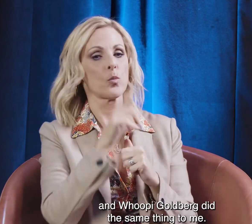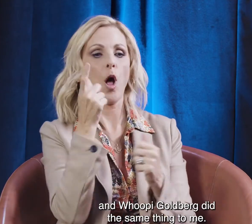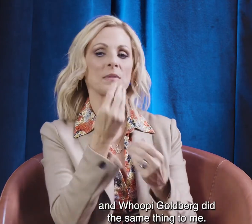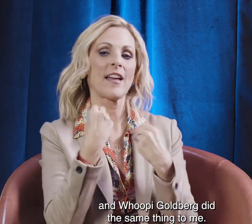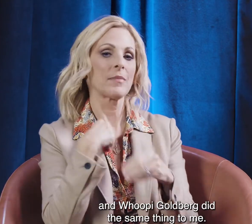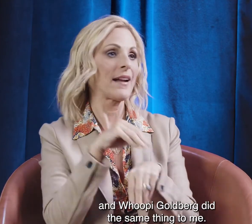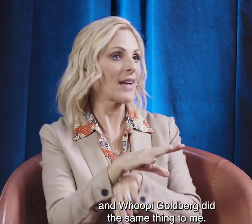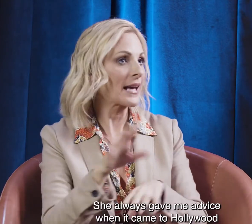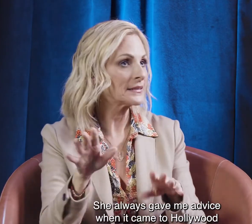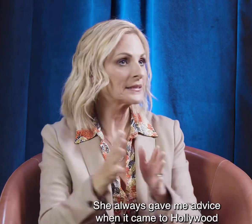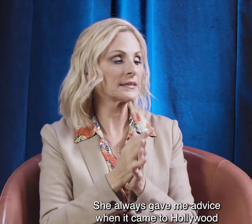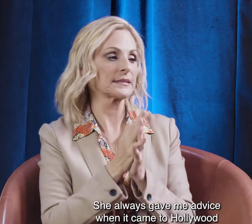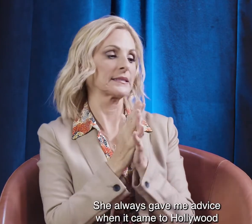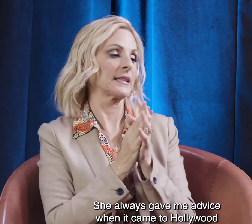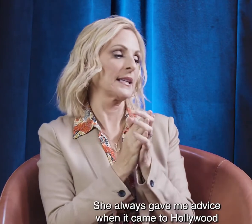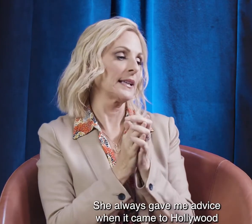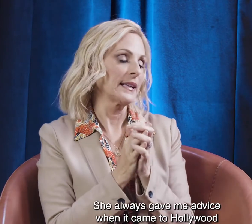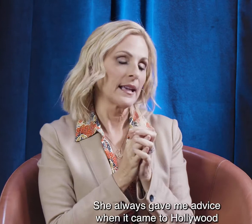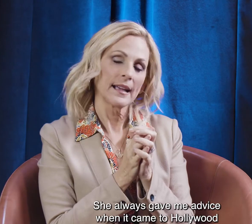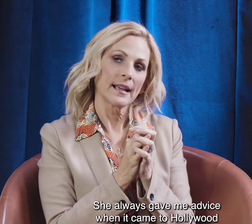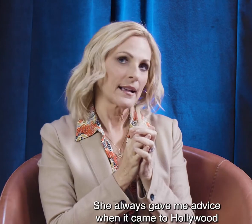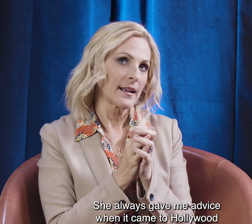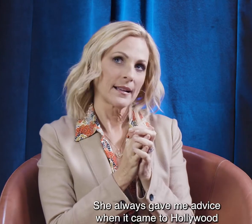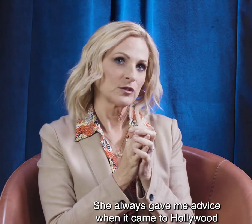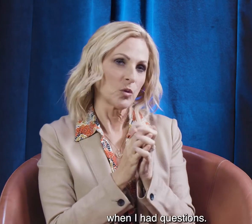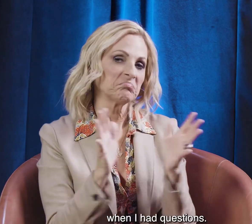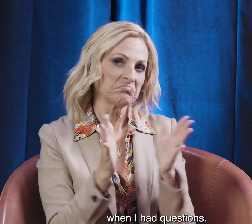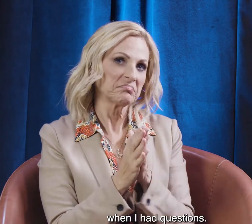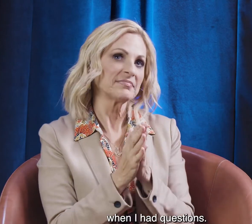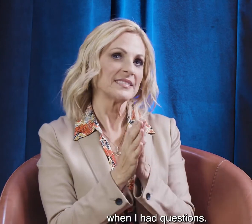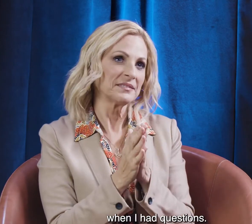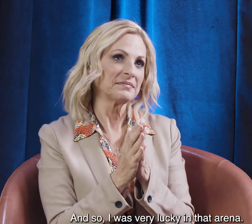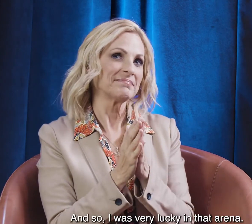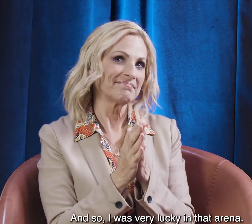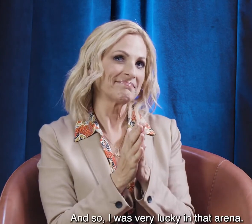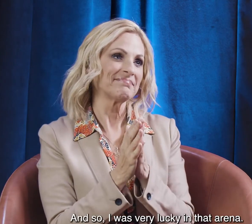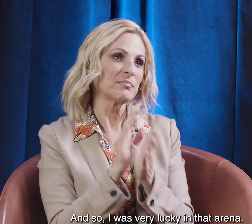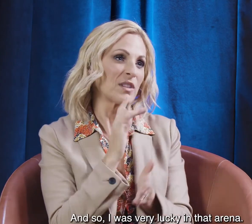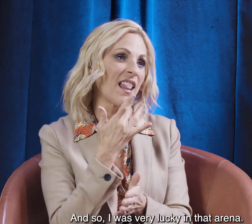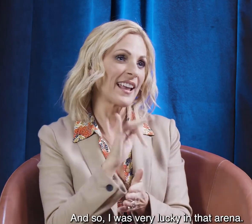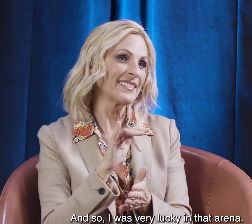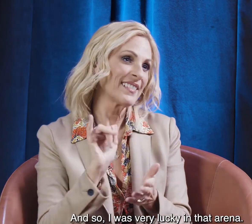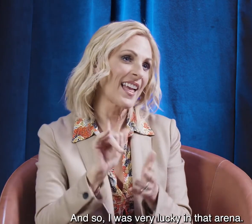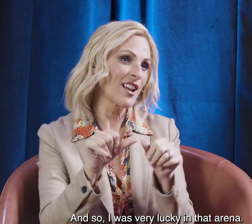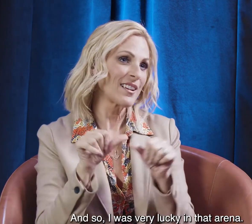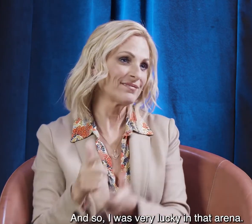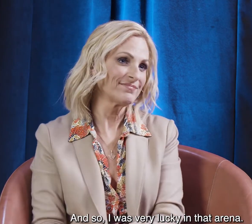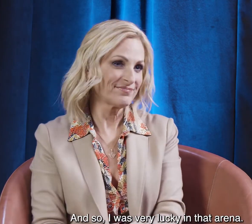Goldberg did the same thing to me. She always had gave me advice when I came to Hollywood, when I had questions. And so I was very lucky in that